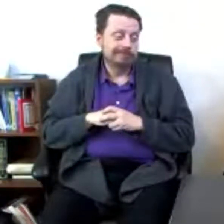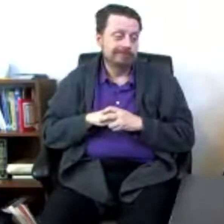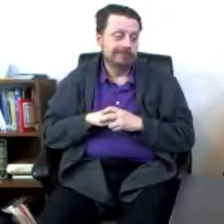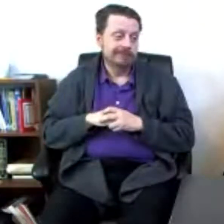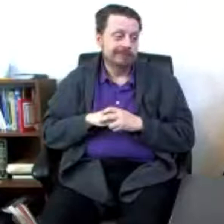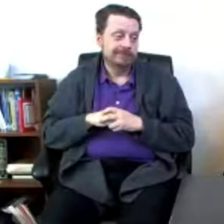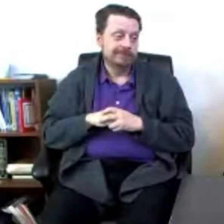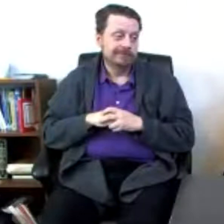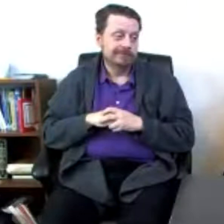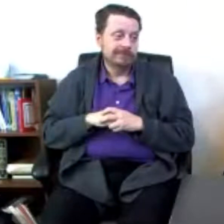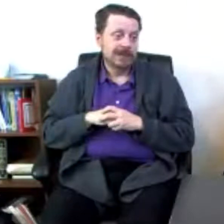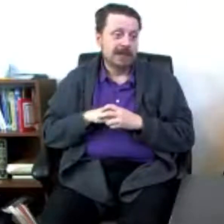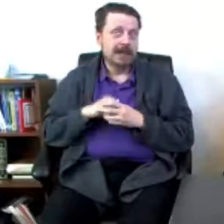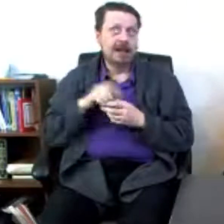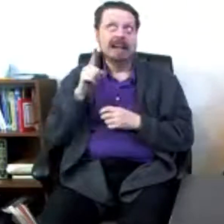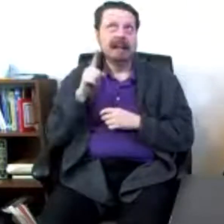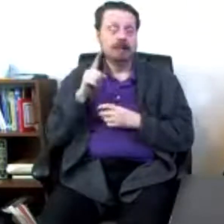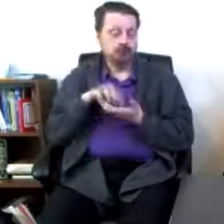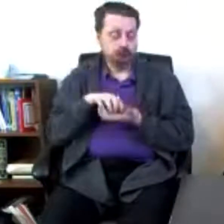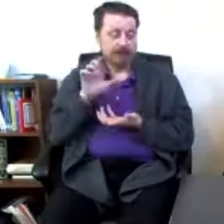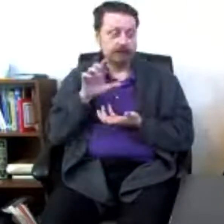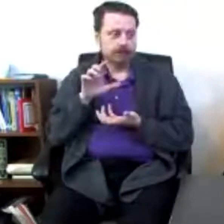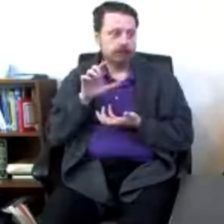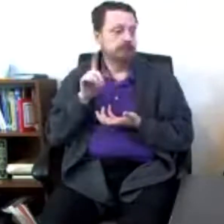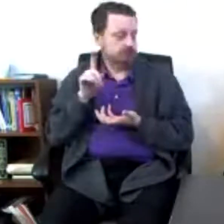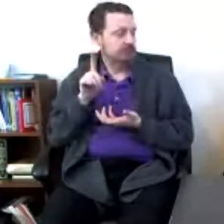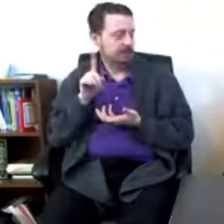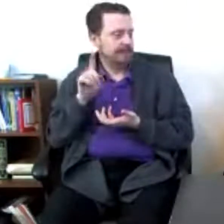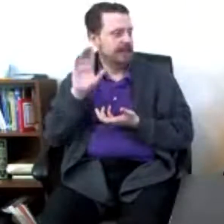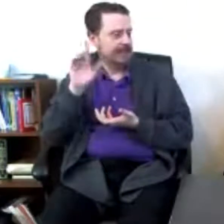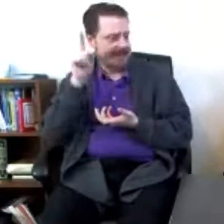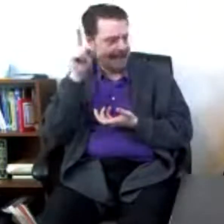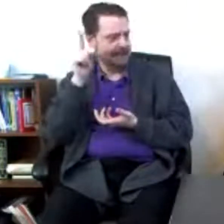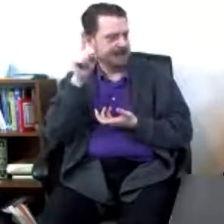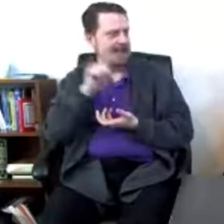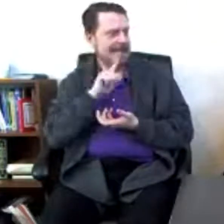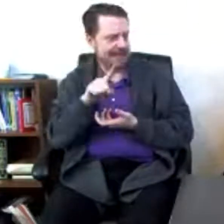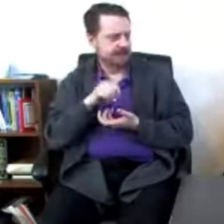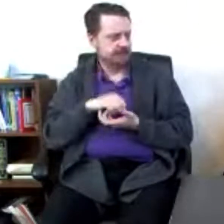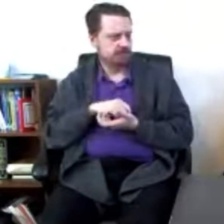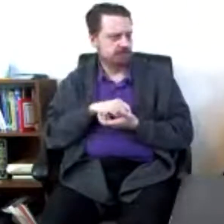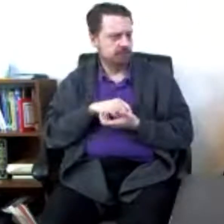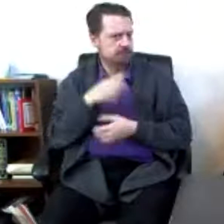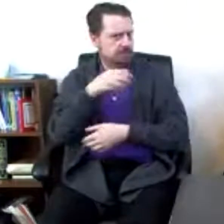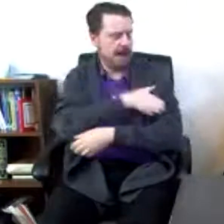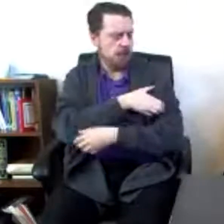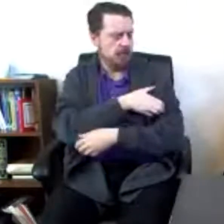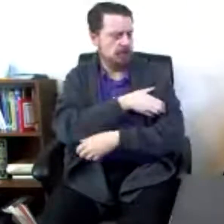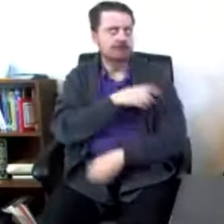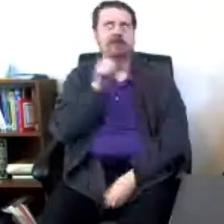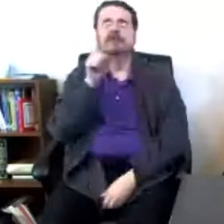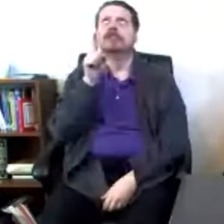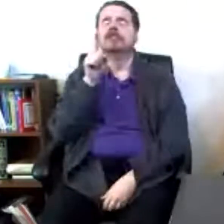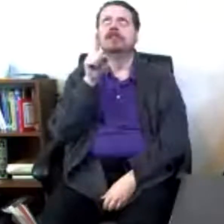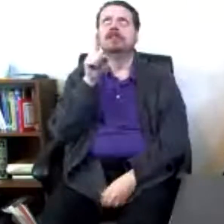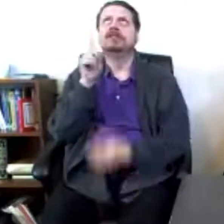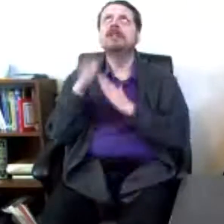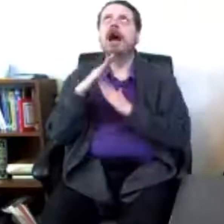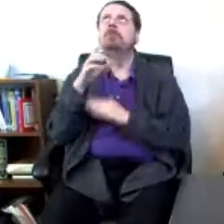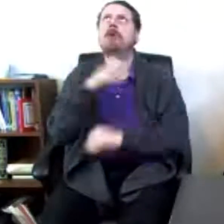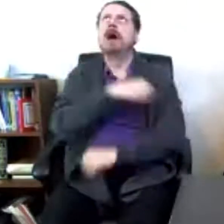If you talk about rich, he is the rich. If you talk about power, he is the powerful